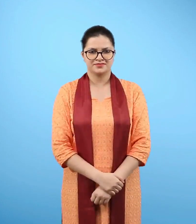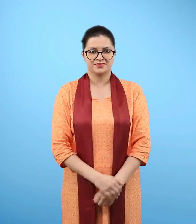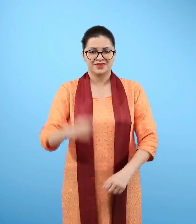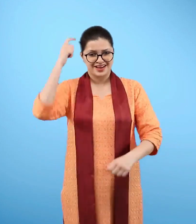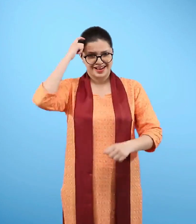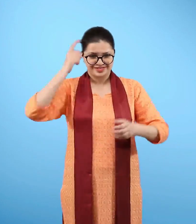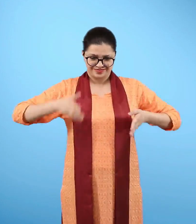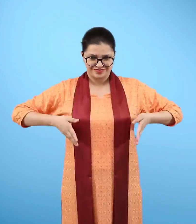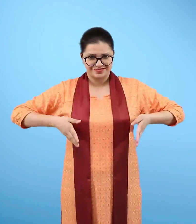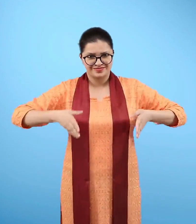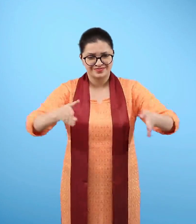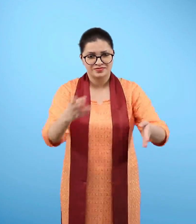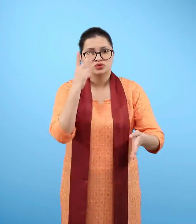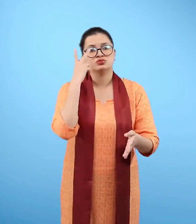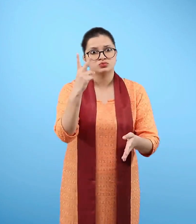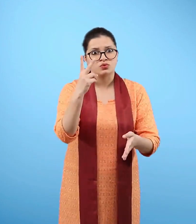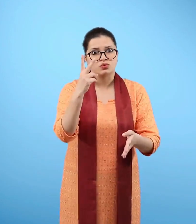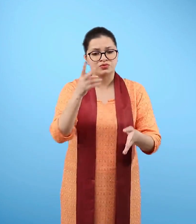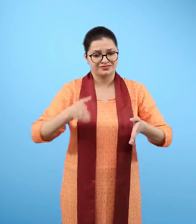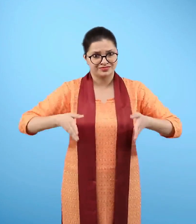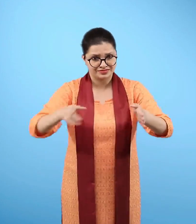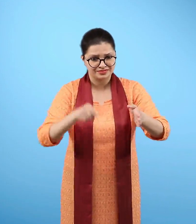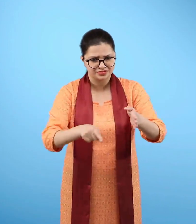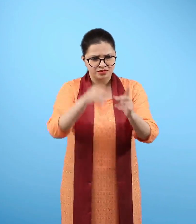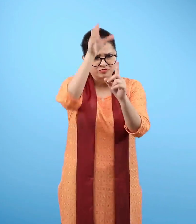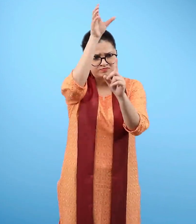Which of the above pairs of roads cut at right angles?